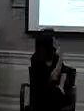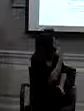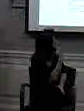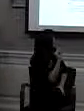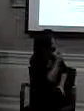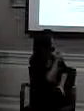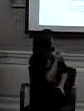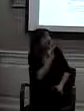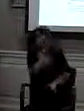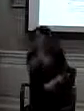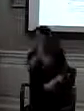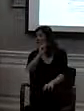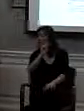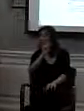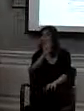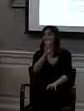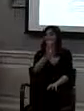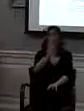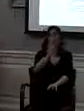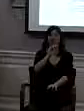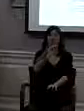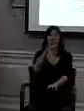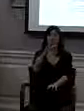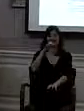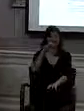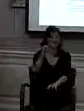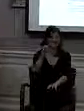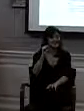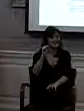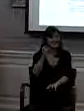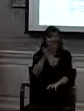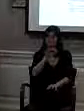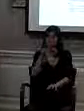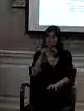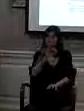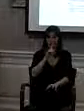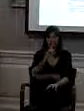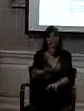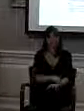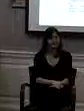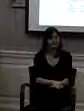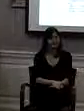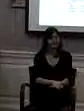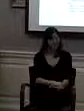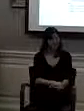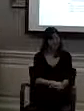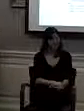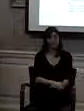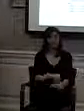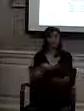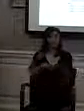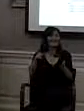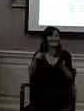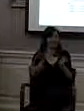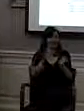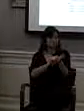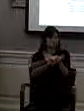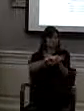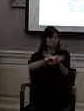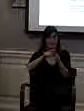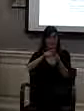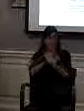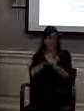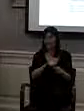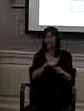consciousness. I've written, as I mentioned, more extensively if you want to look at this, but I wanted to move on and talk a little bit. A lot of scholarship on human